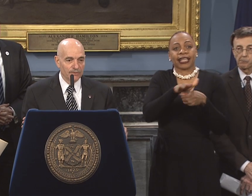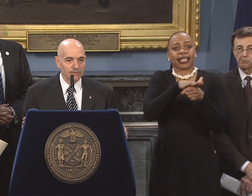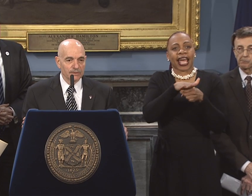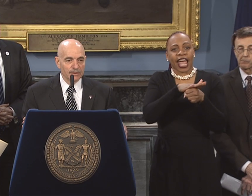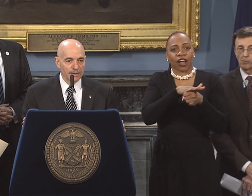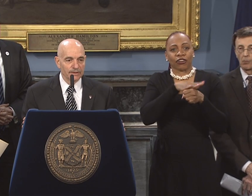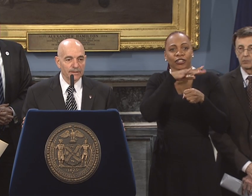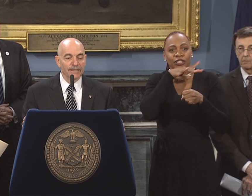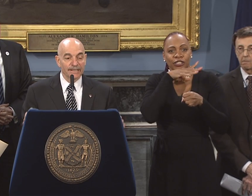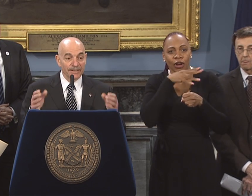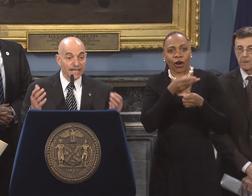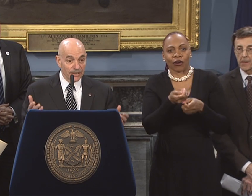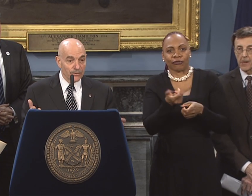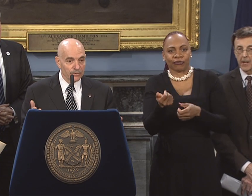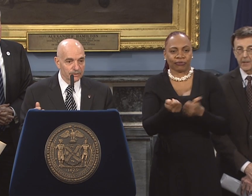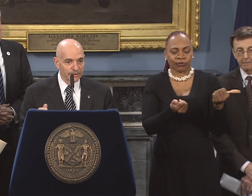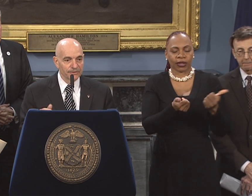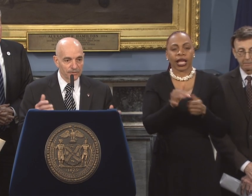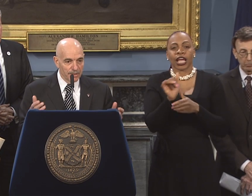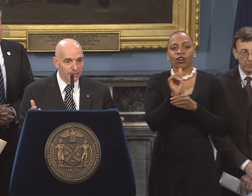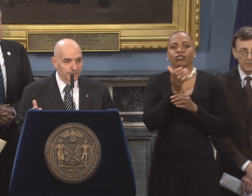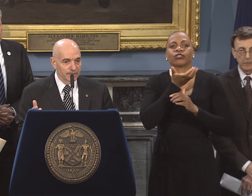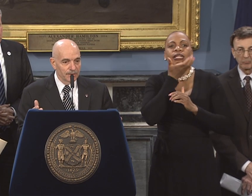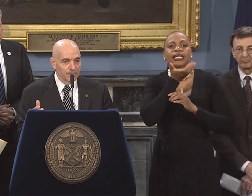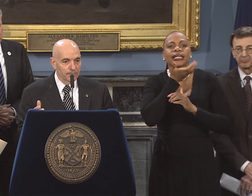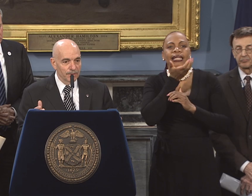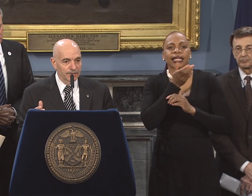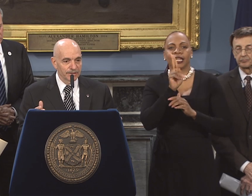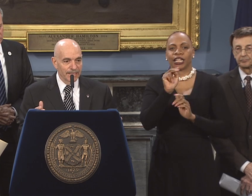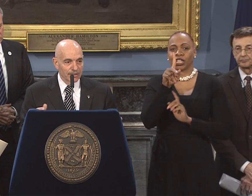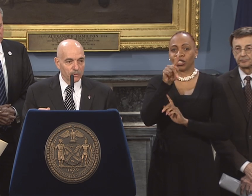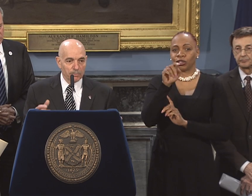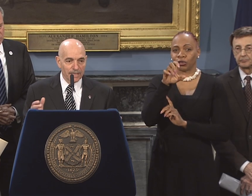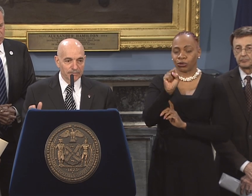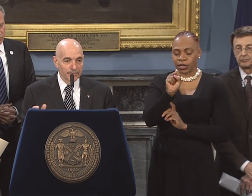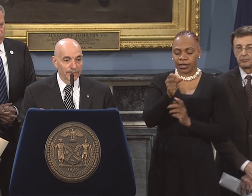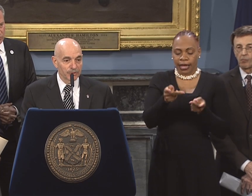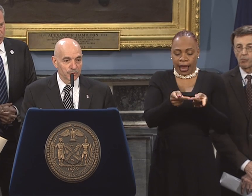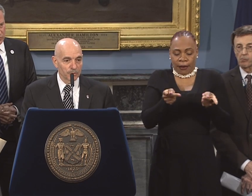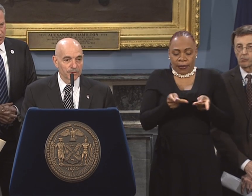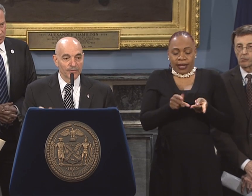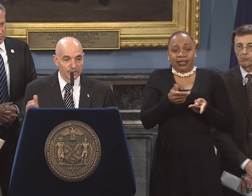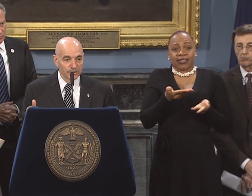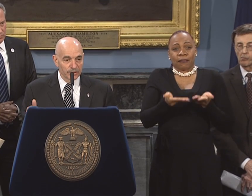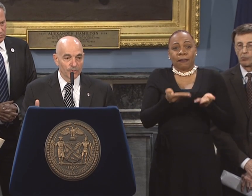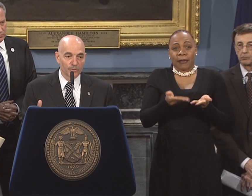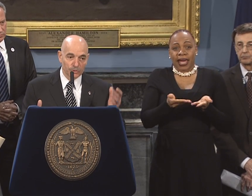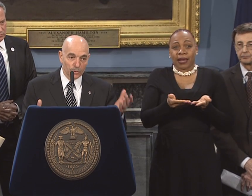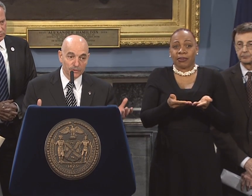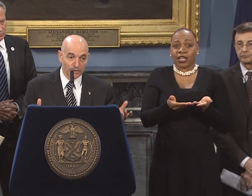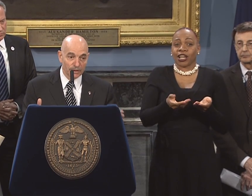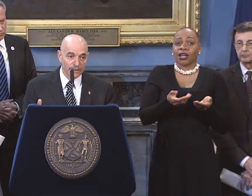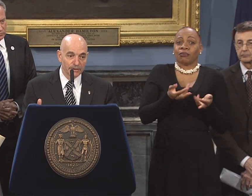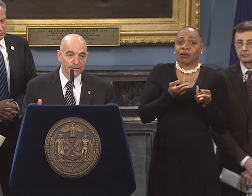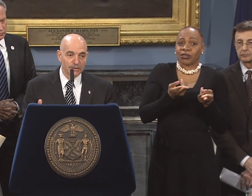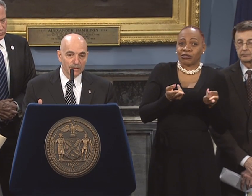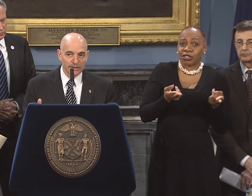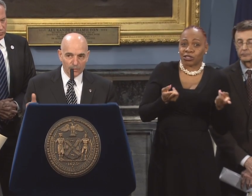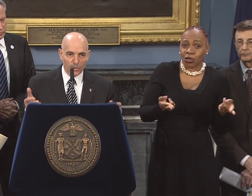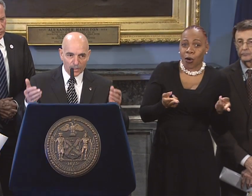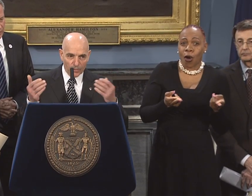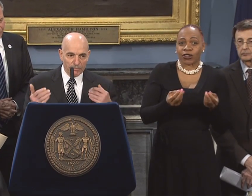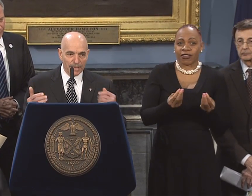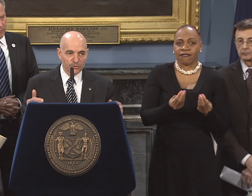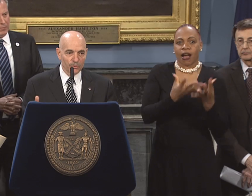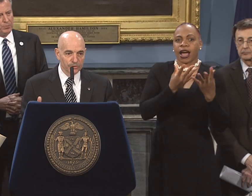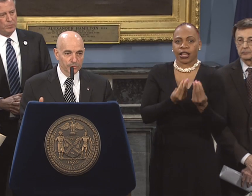debris out, and then they get to the heating units, get to the meters, places that could possibly be a source of ignition or a source of the leak, and